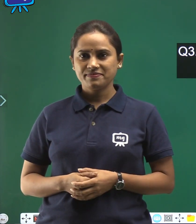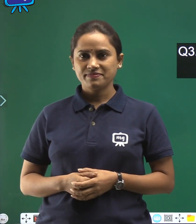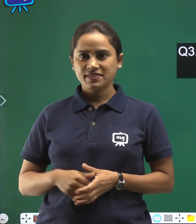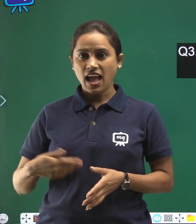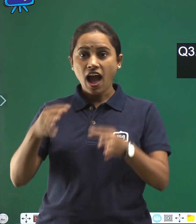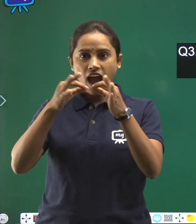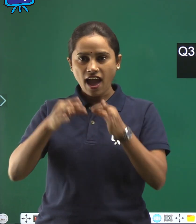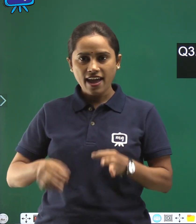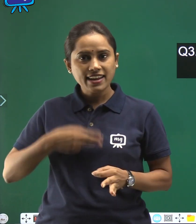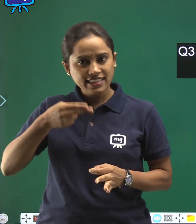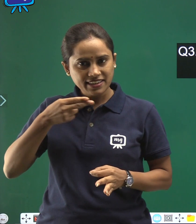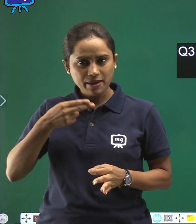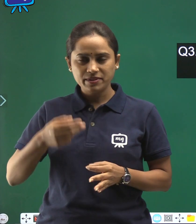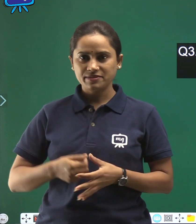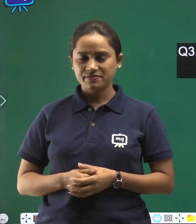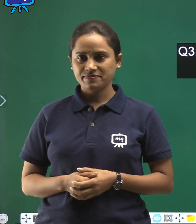are described